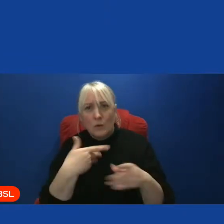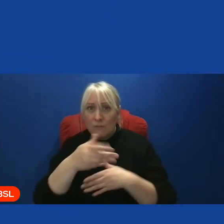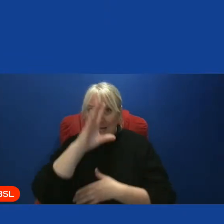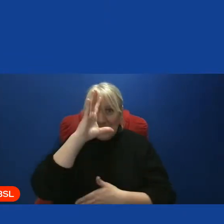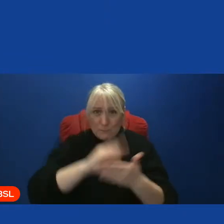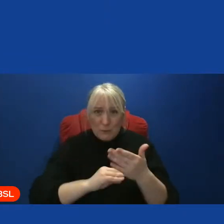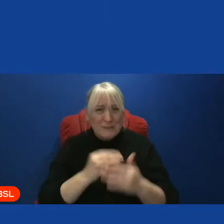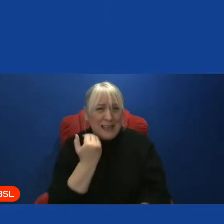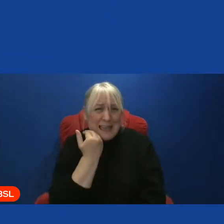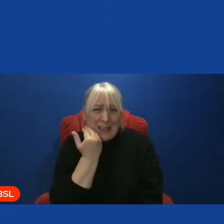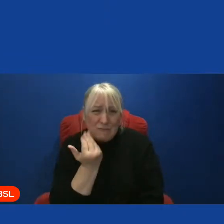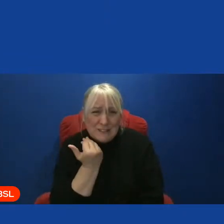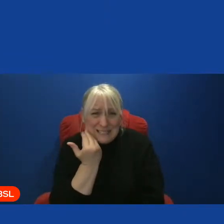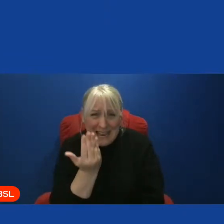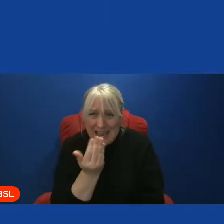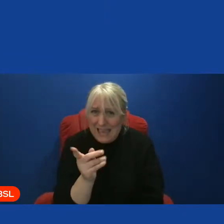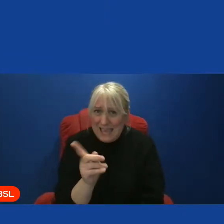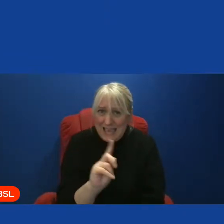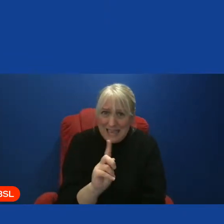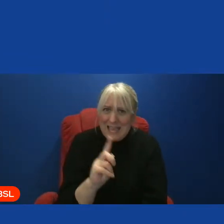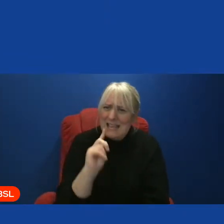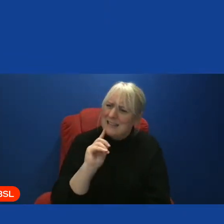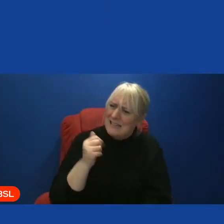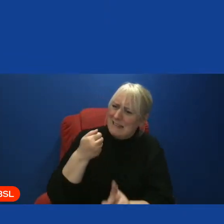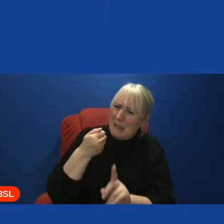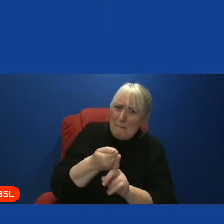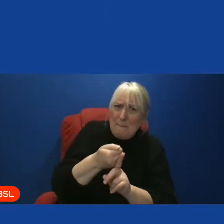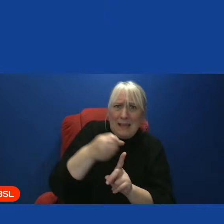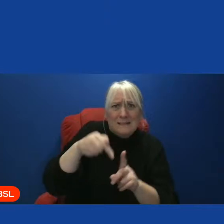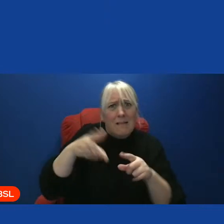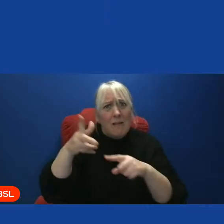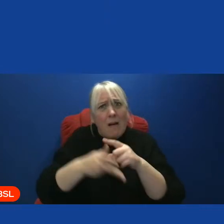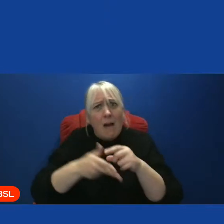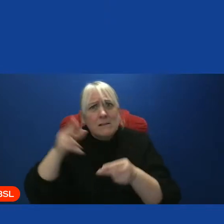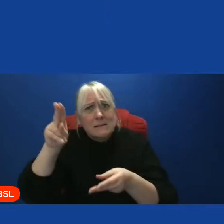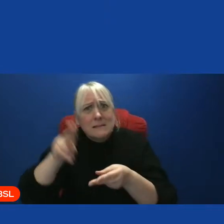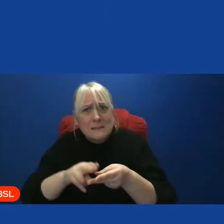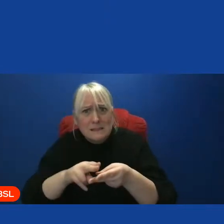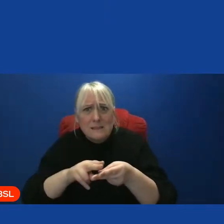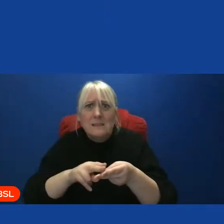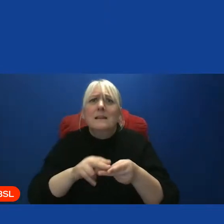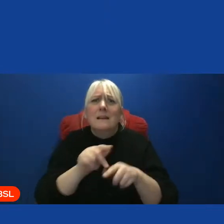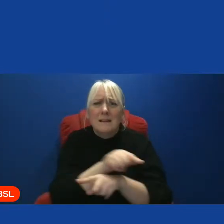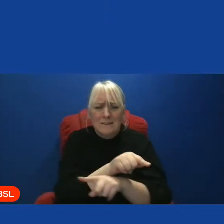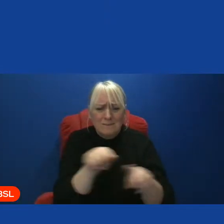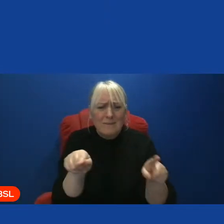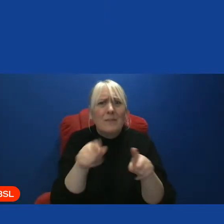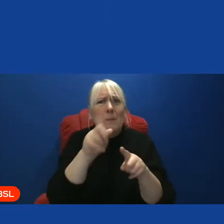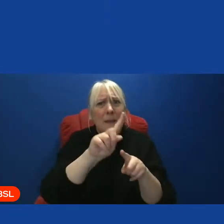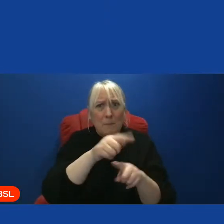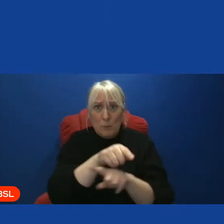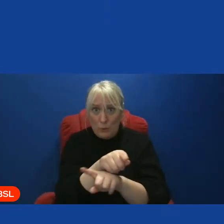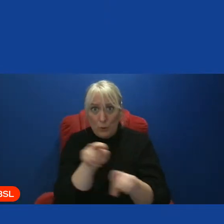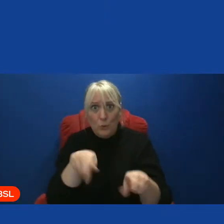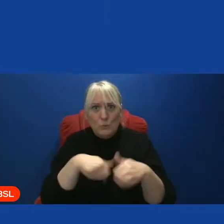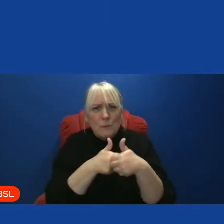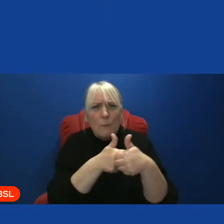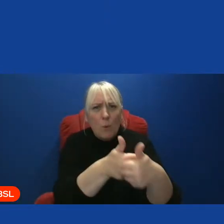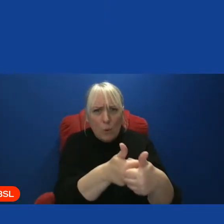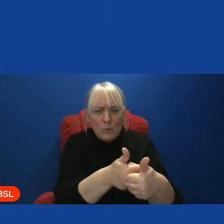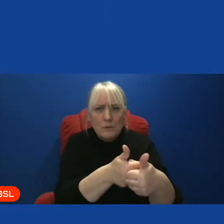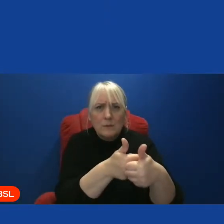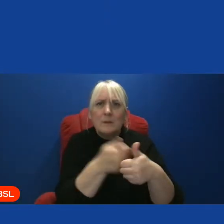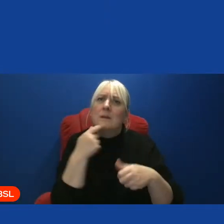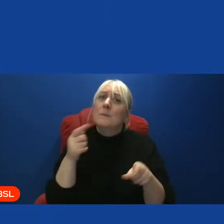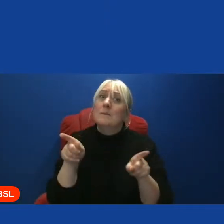every day the devastating impact that these cuts will not only have on the people that you support, but also